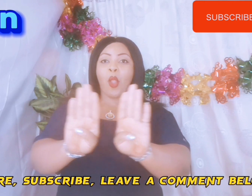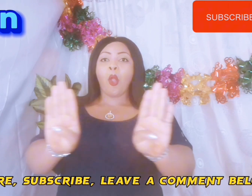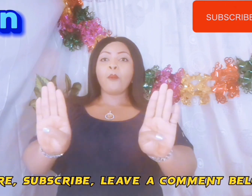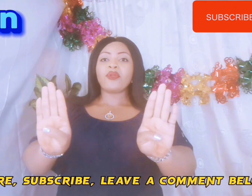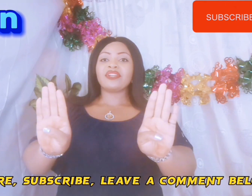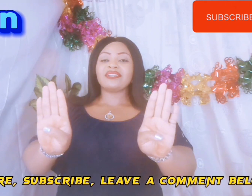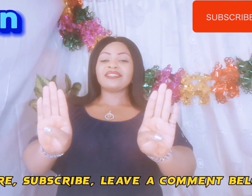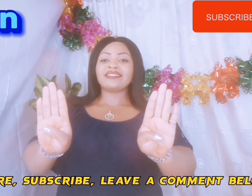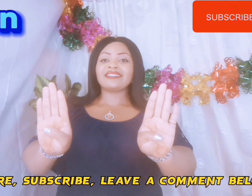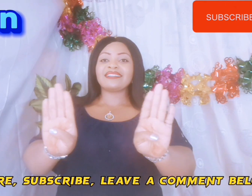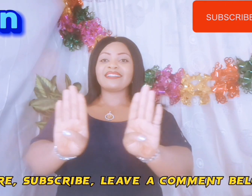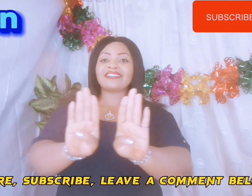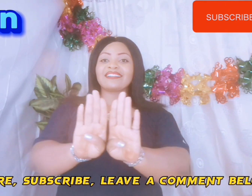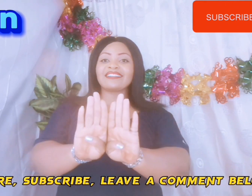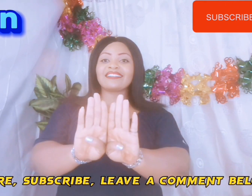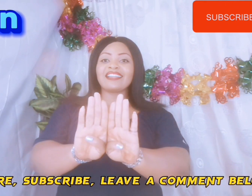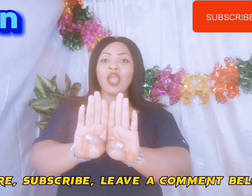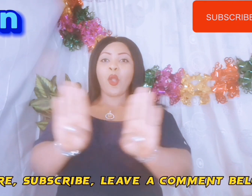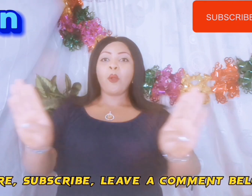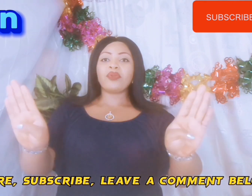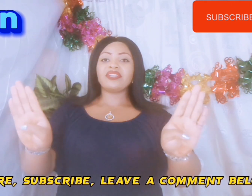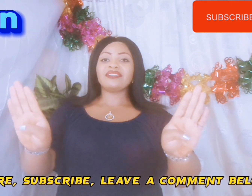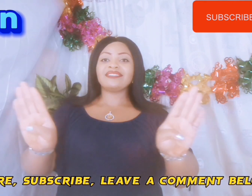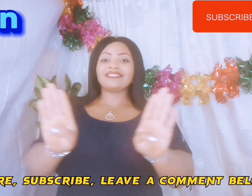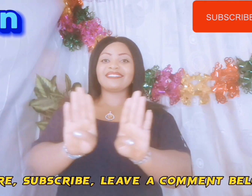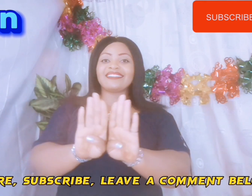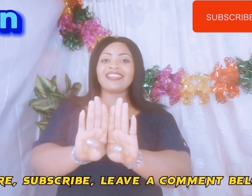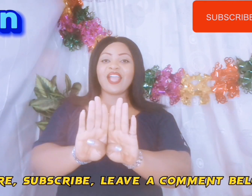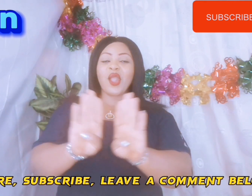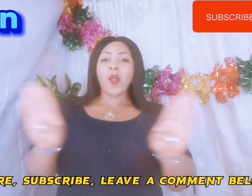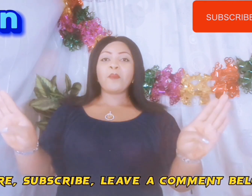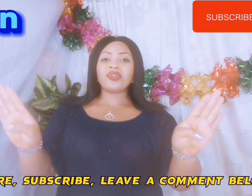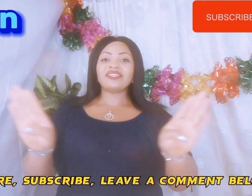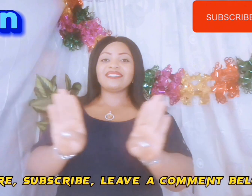Yes, open. You see that? Open.